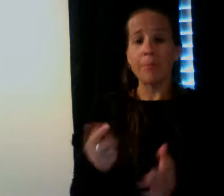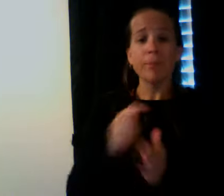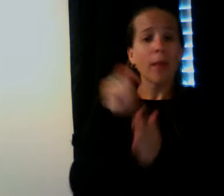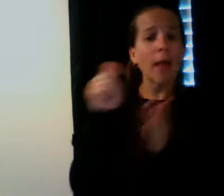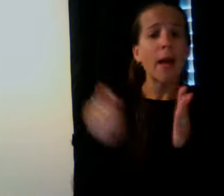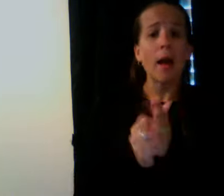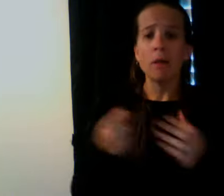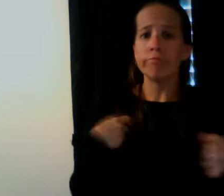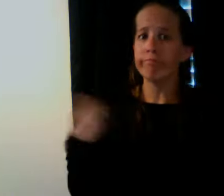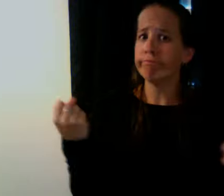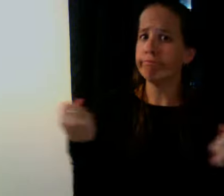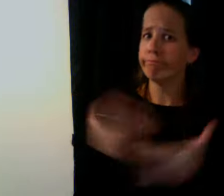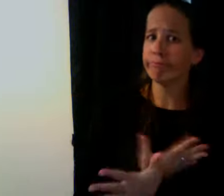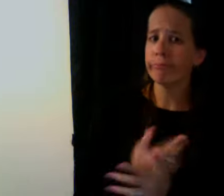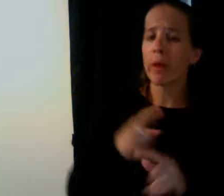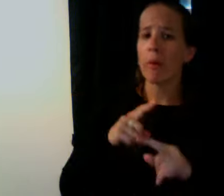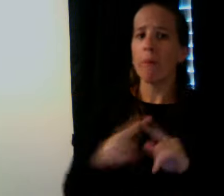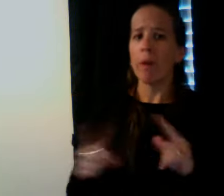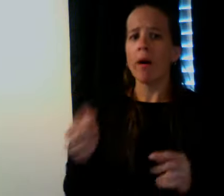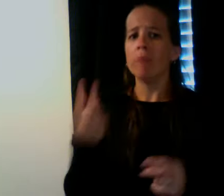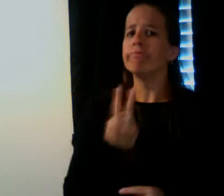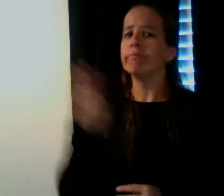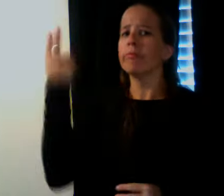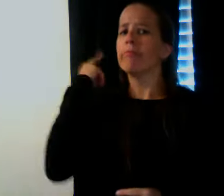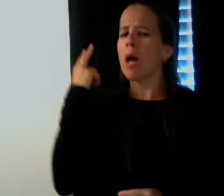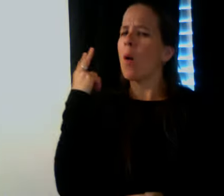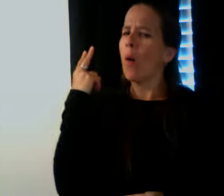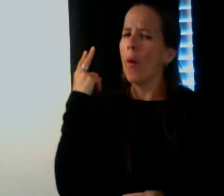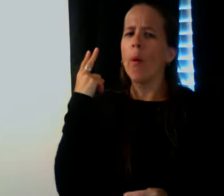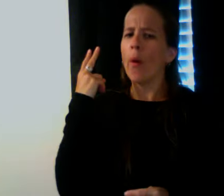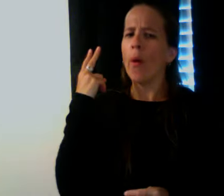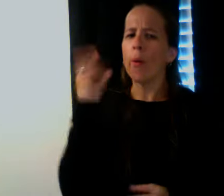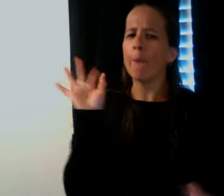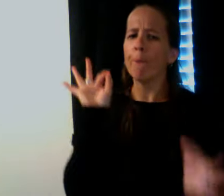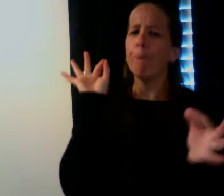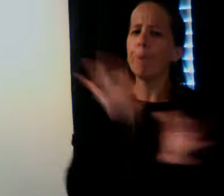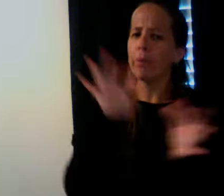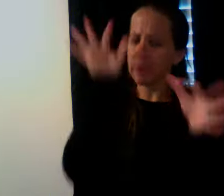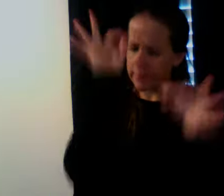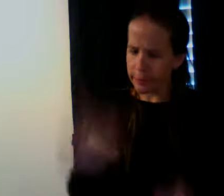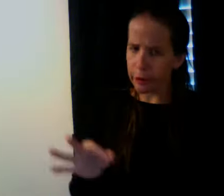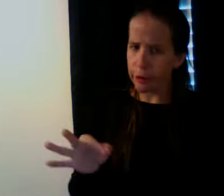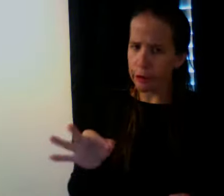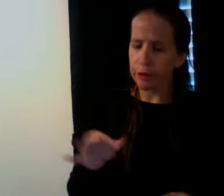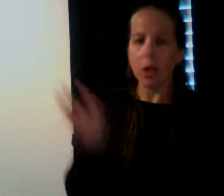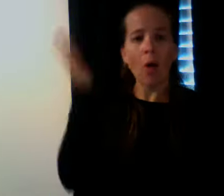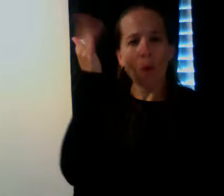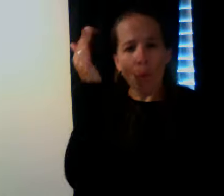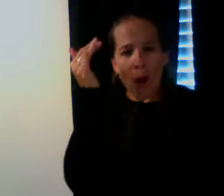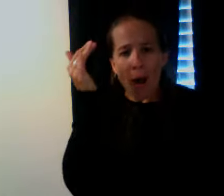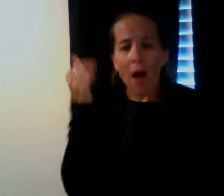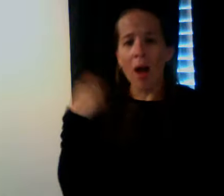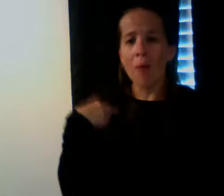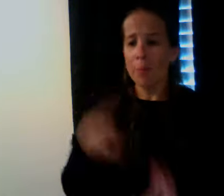made. The minute I dropped out, I could stop taking the required classes that didn't interest me